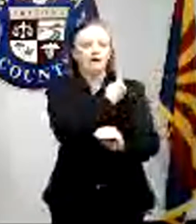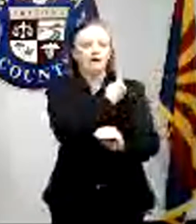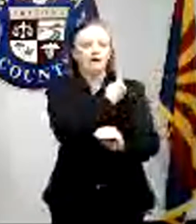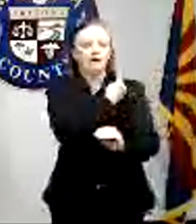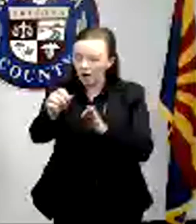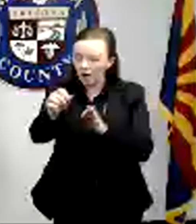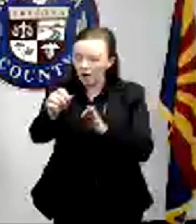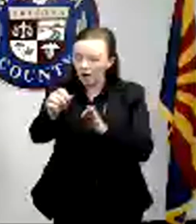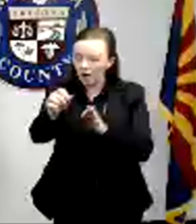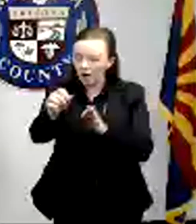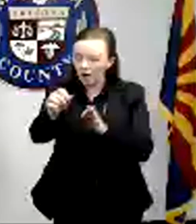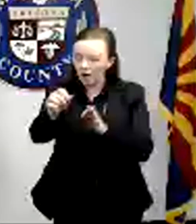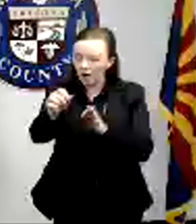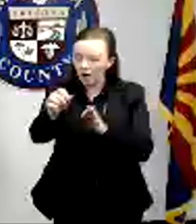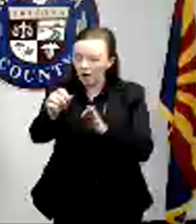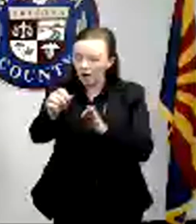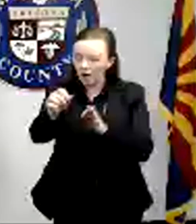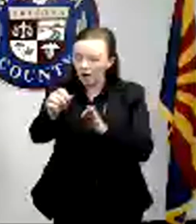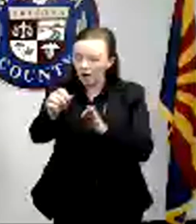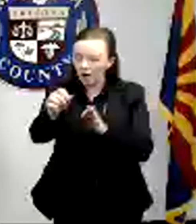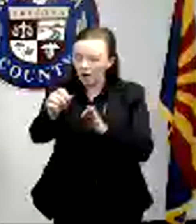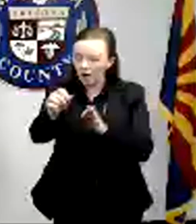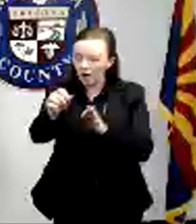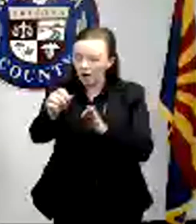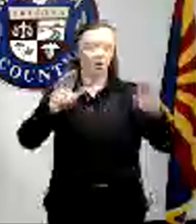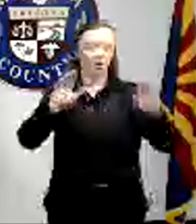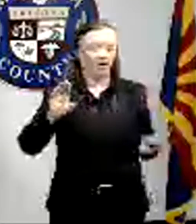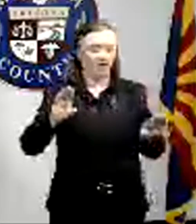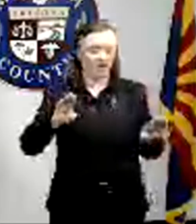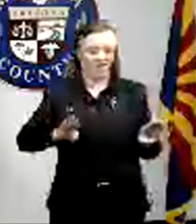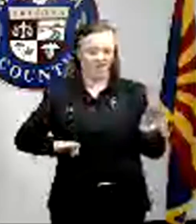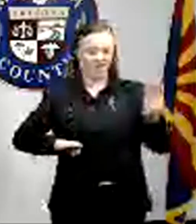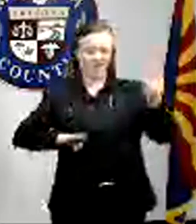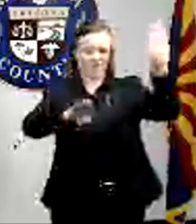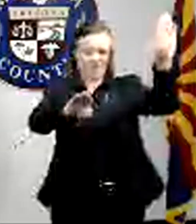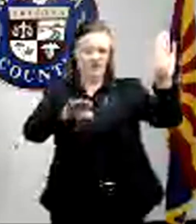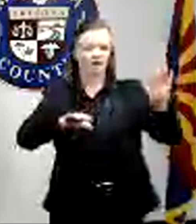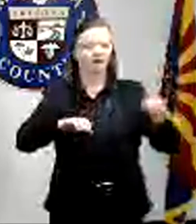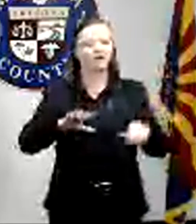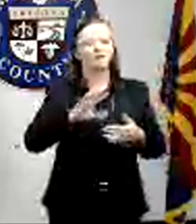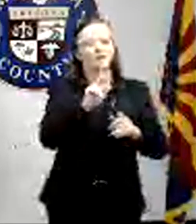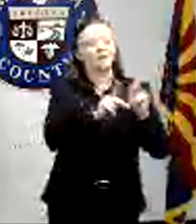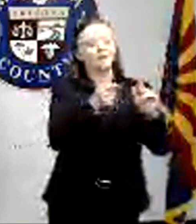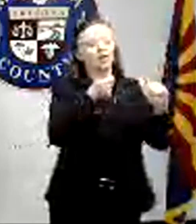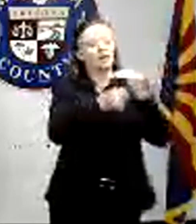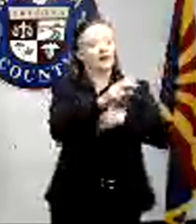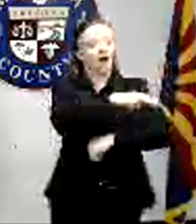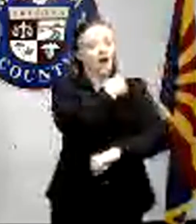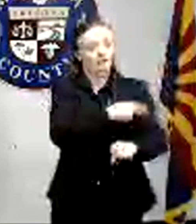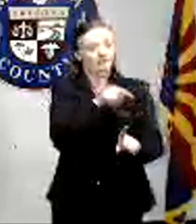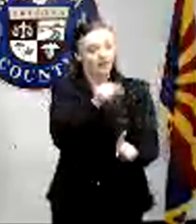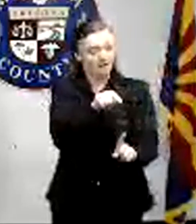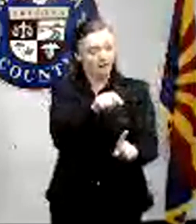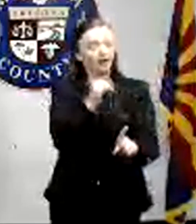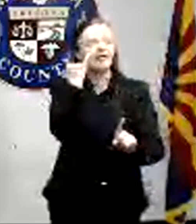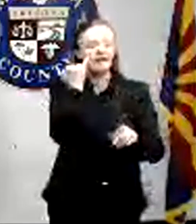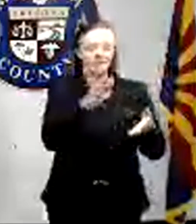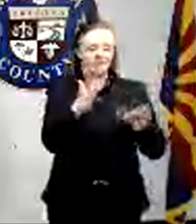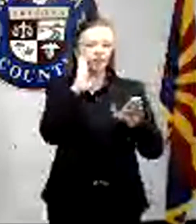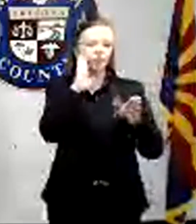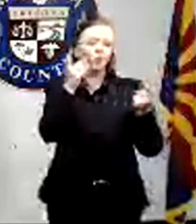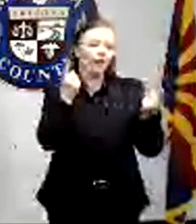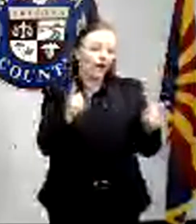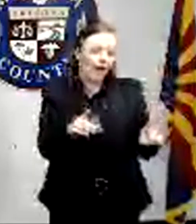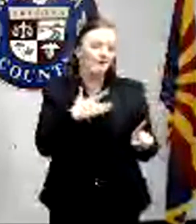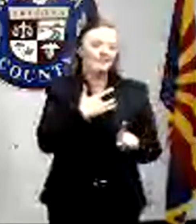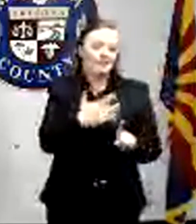we tend to see a rise in the deaths. And that's because once people are hospitalized, a death, if it's going